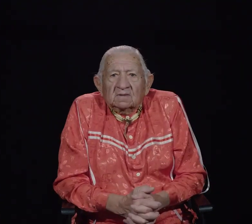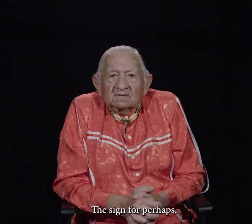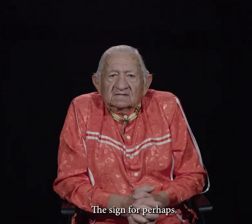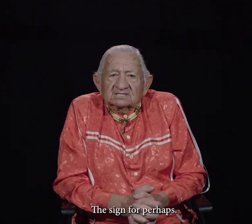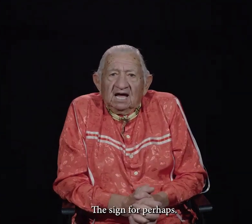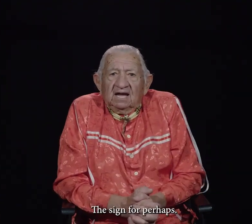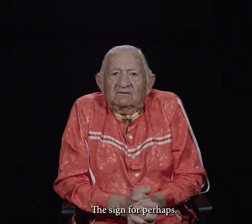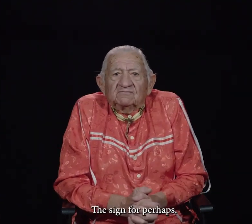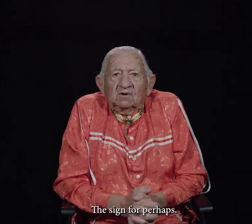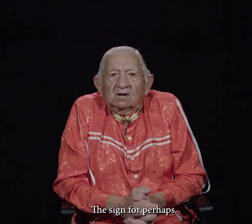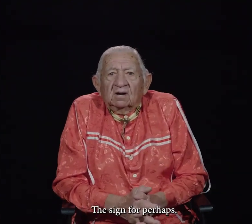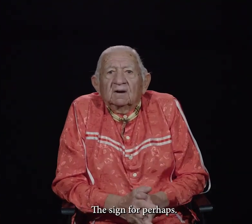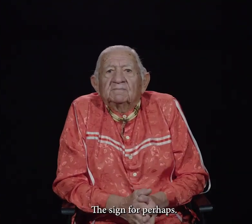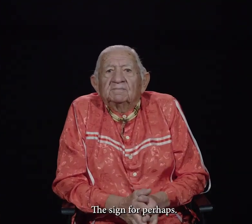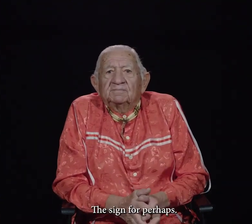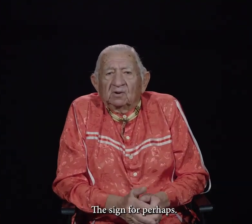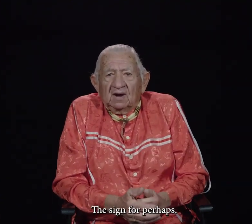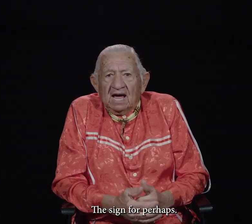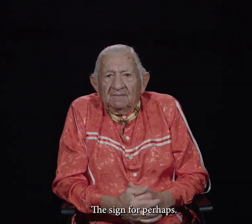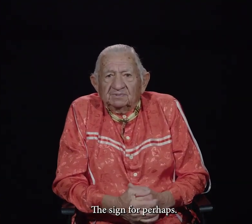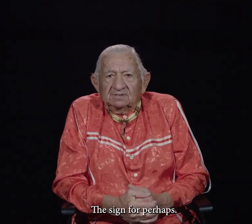The sign for perhaps,